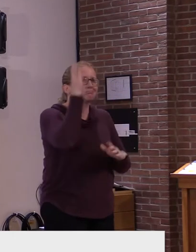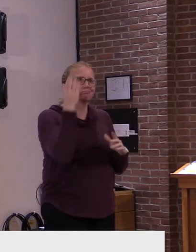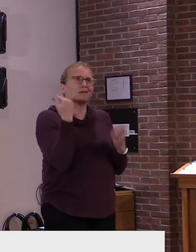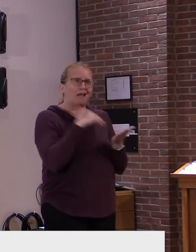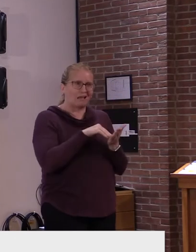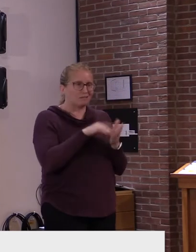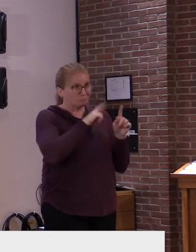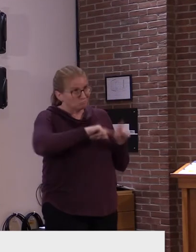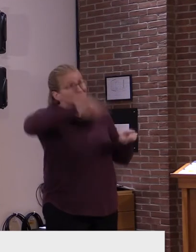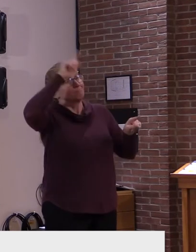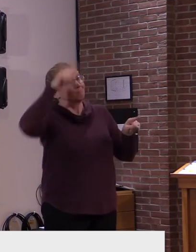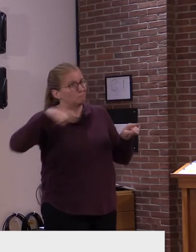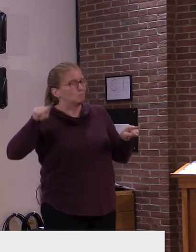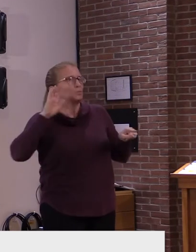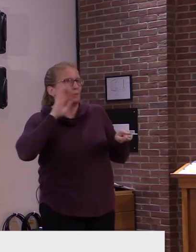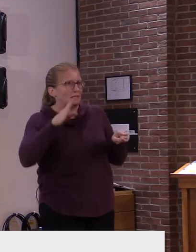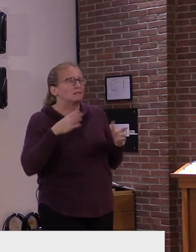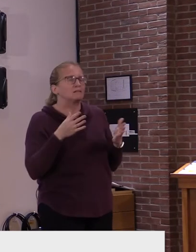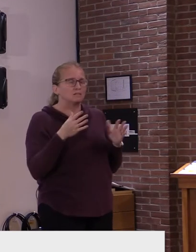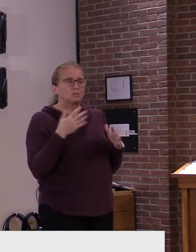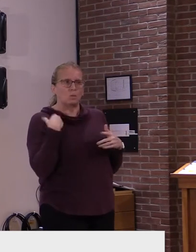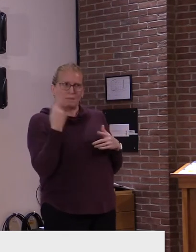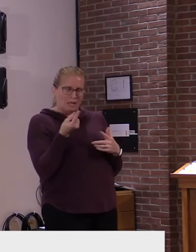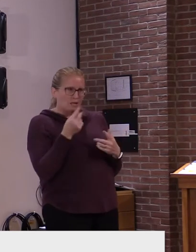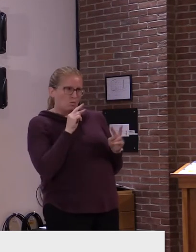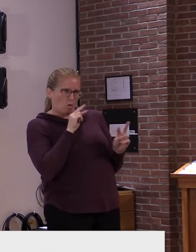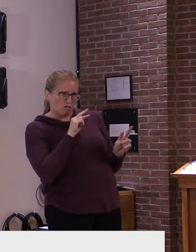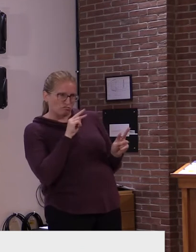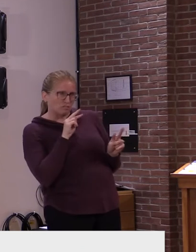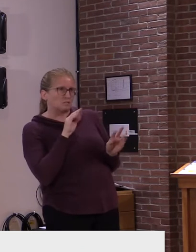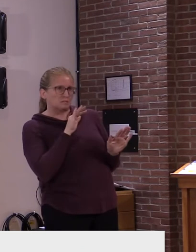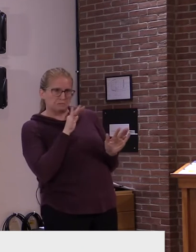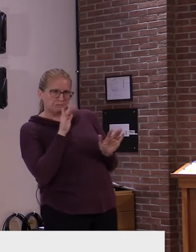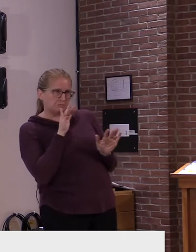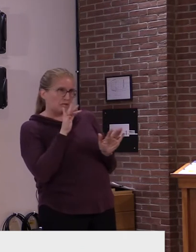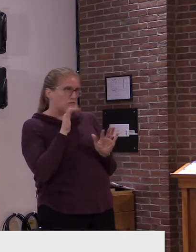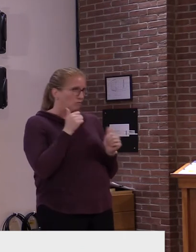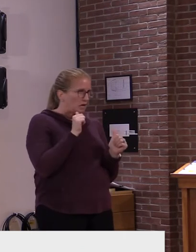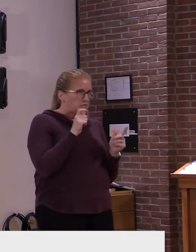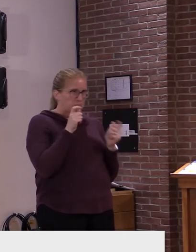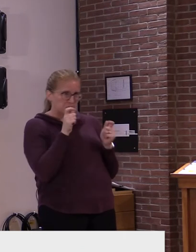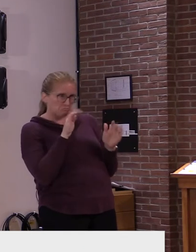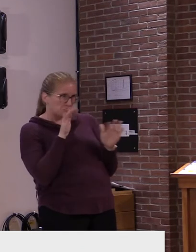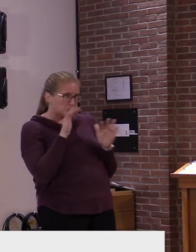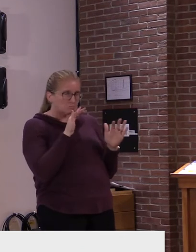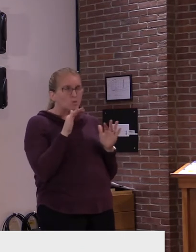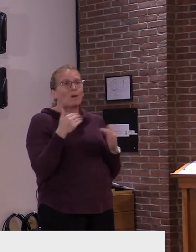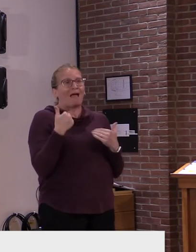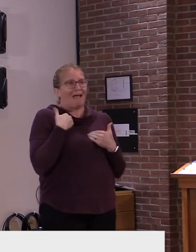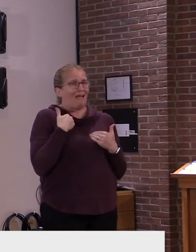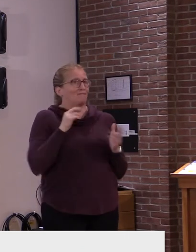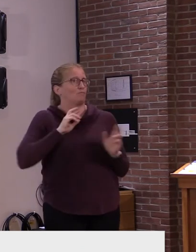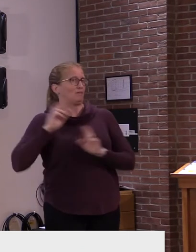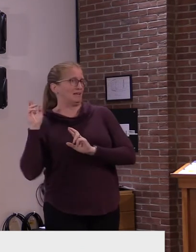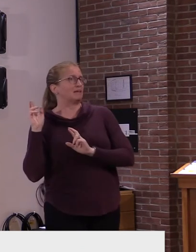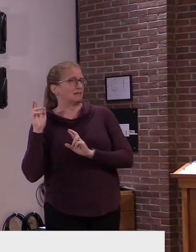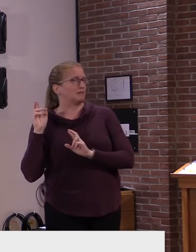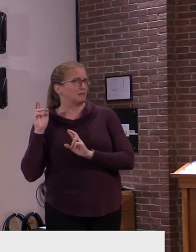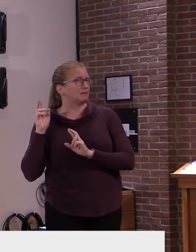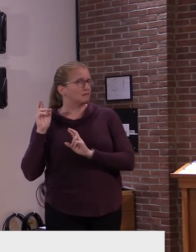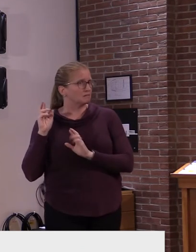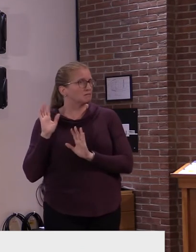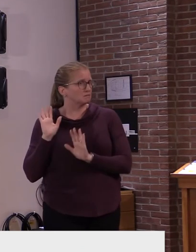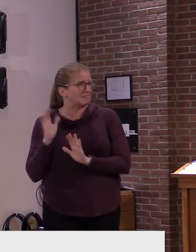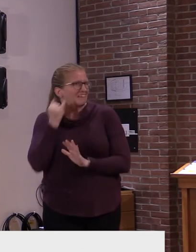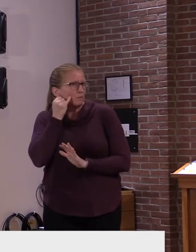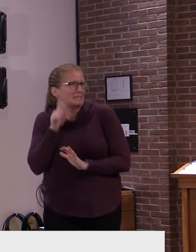continue to watch these numbers and react as uh as we can we have the capacity to build up to these numbers